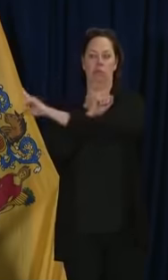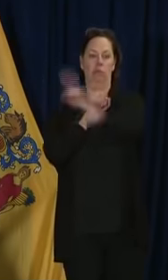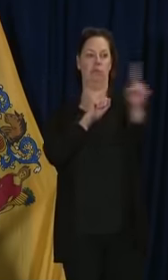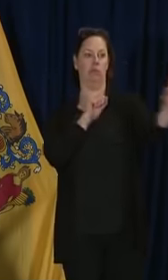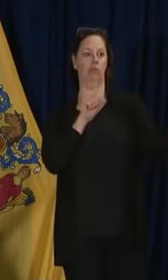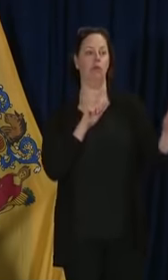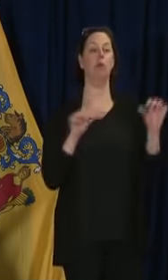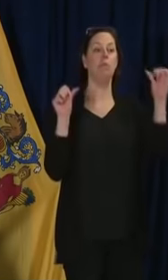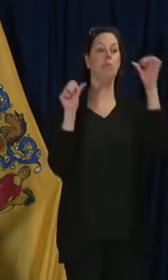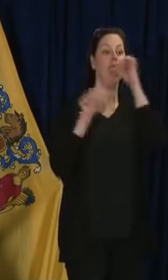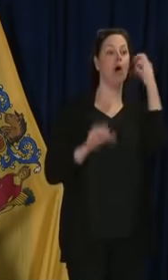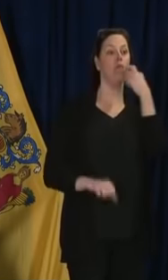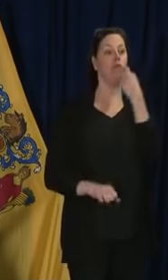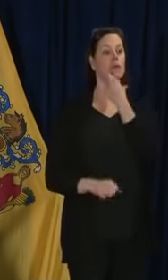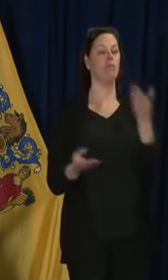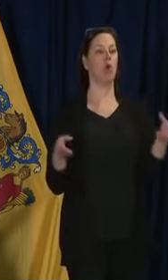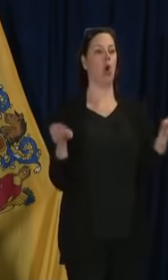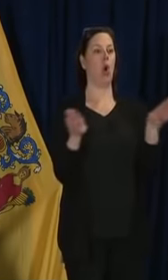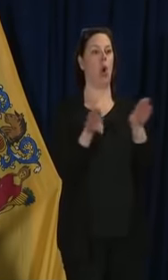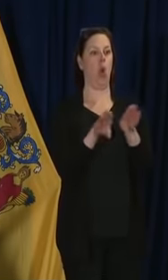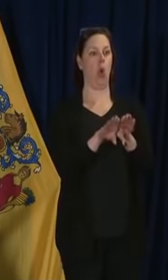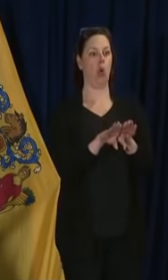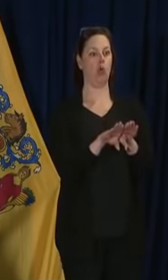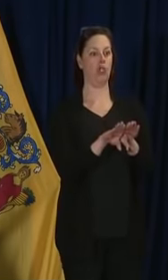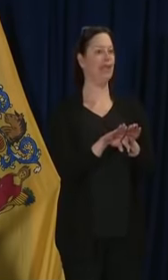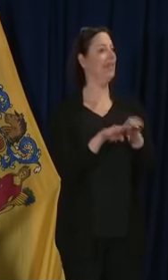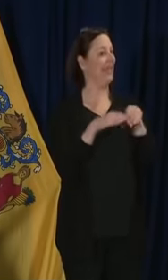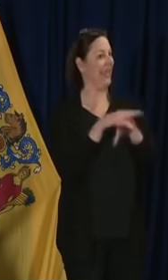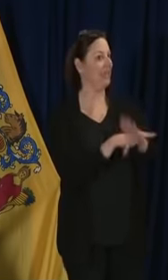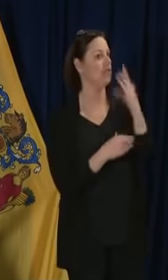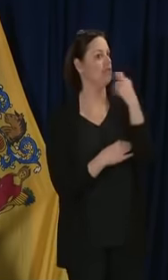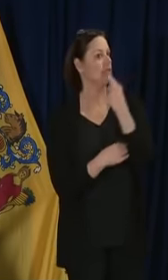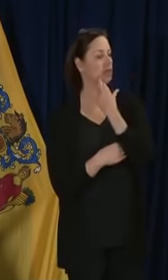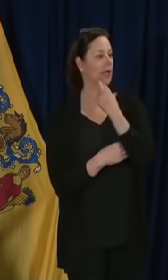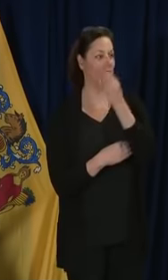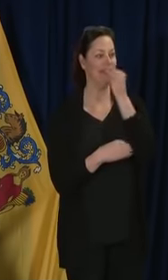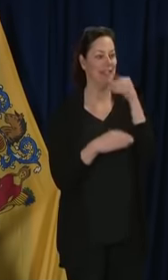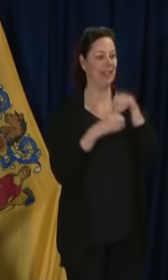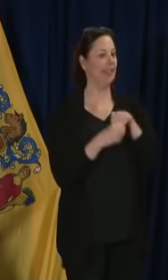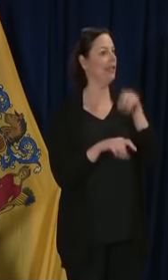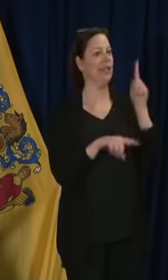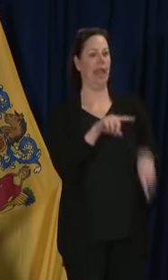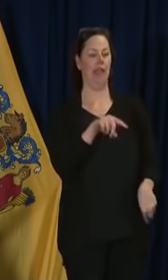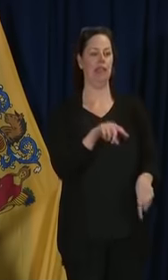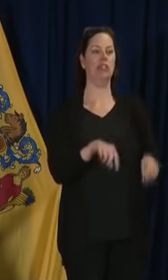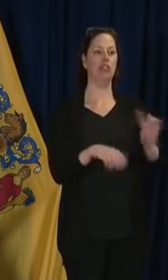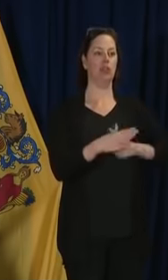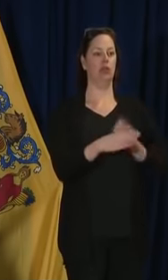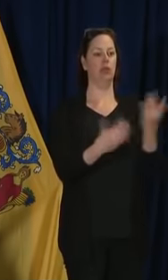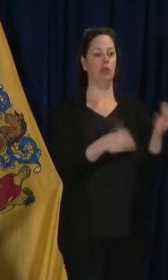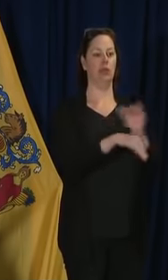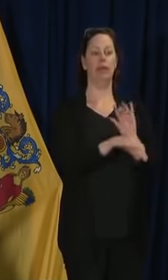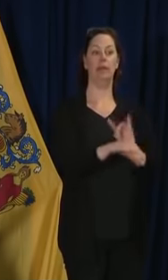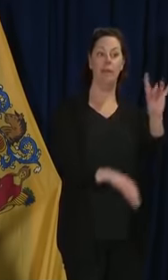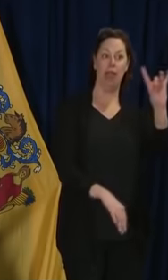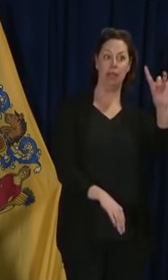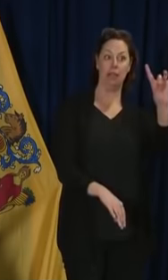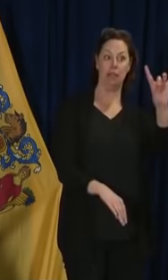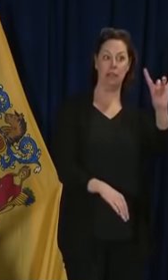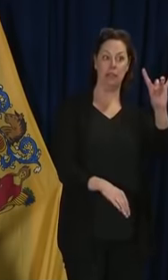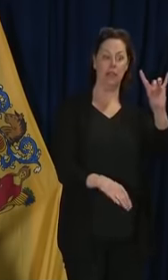All bars and restaurants are closed for eat-in services effective 8 p.m. this evening until